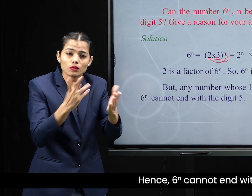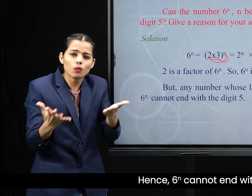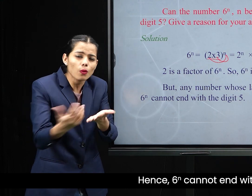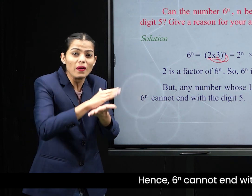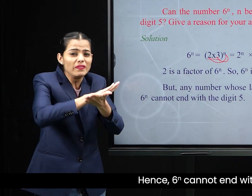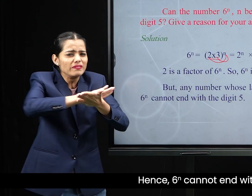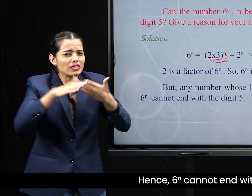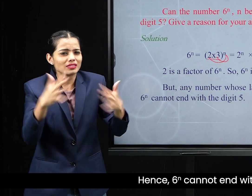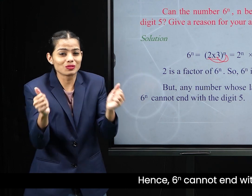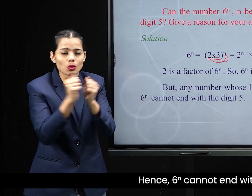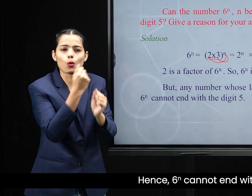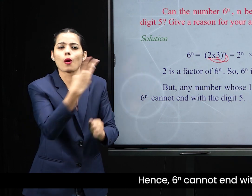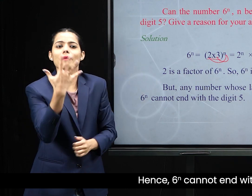cannot end with the digit 5.